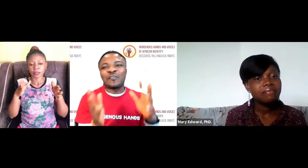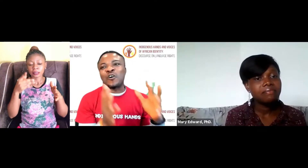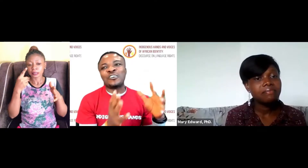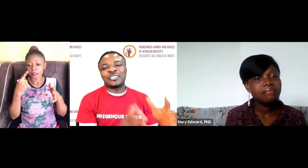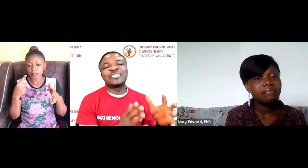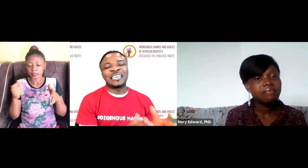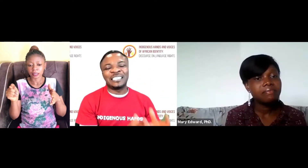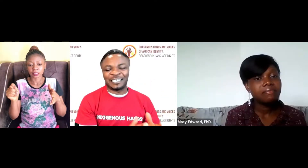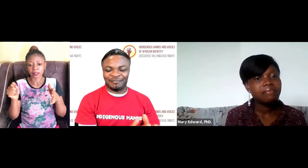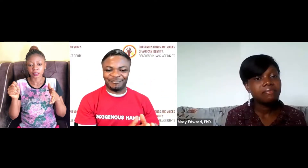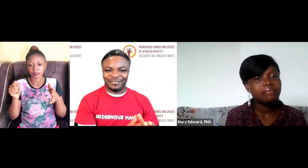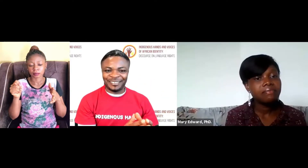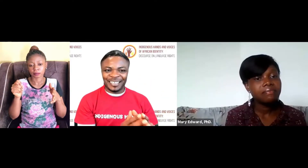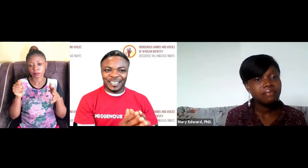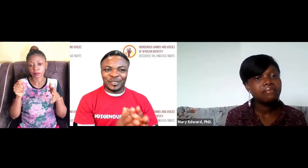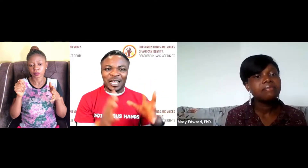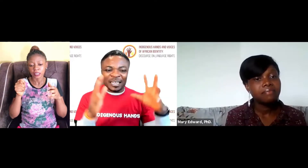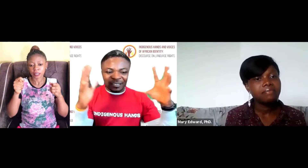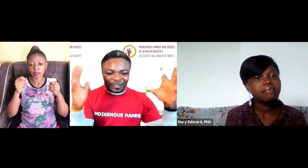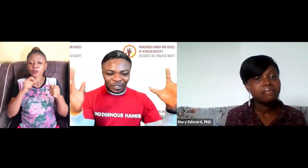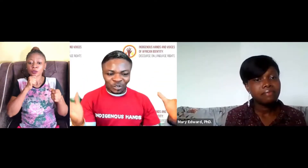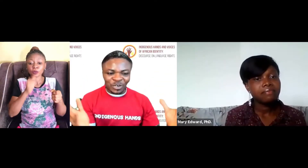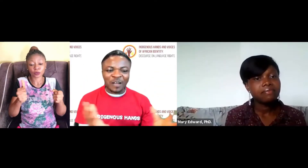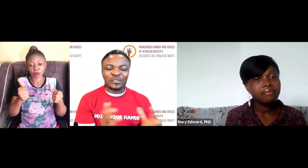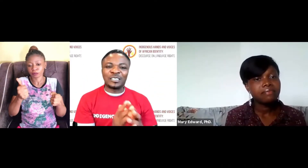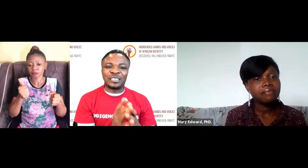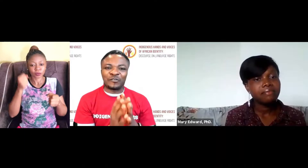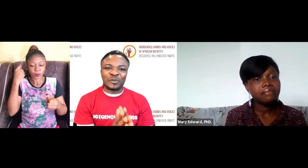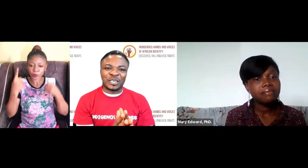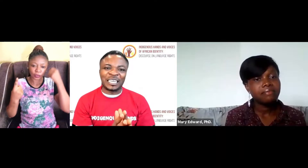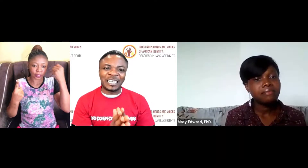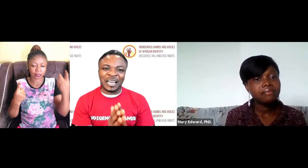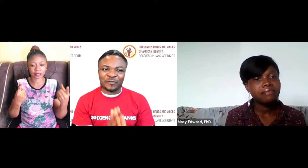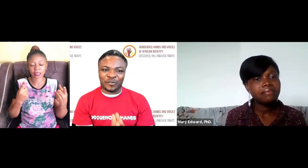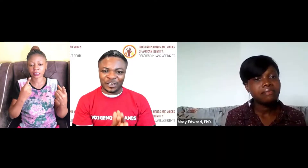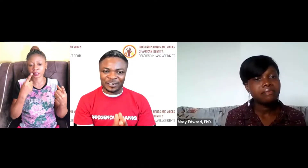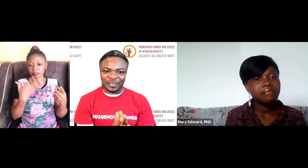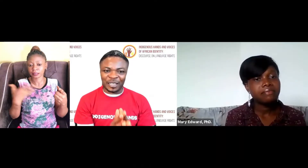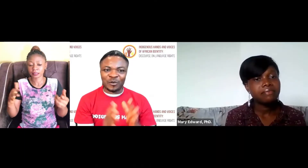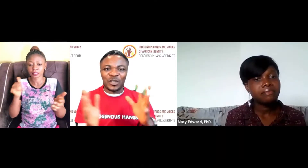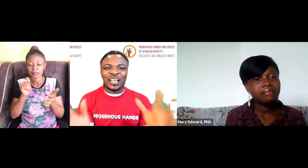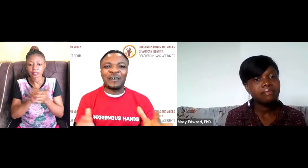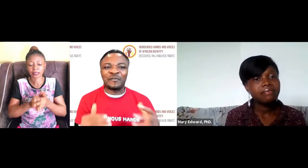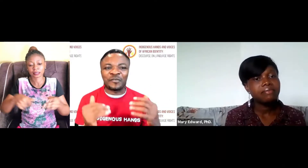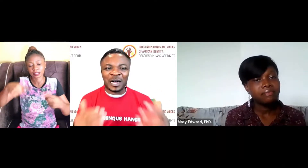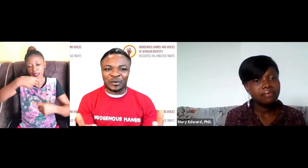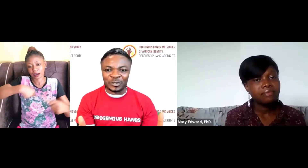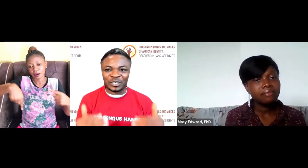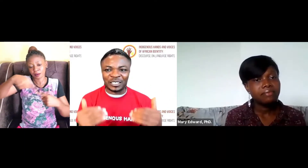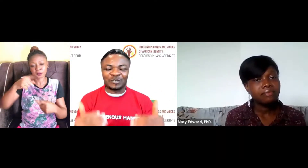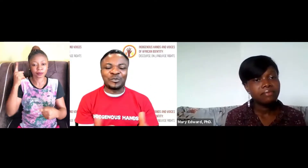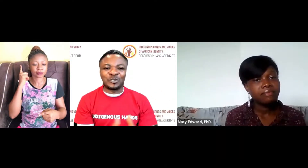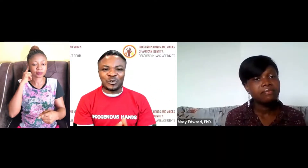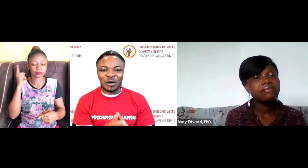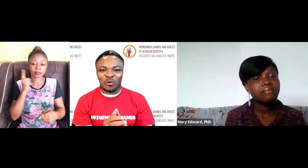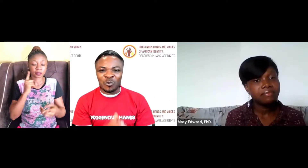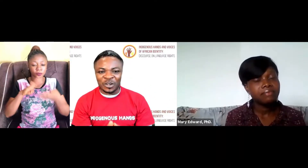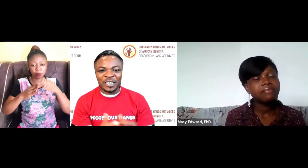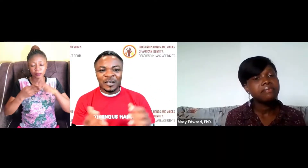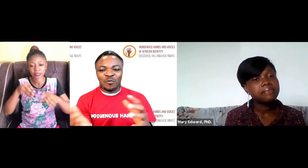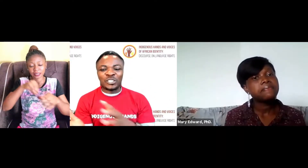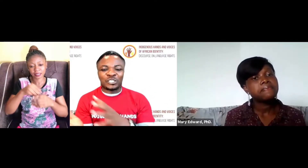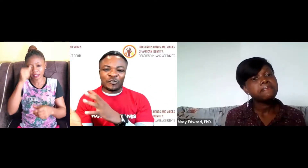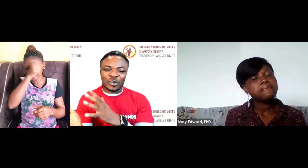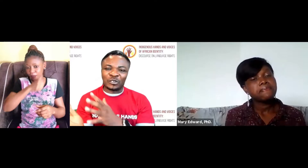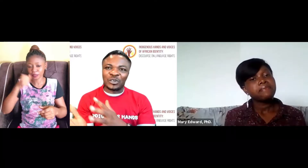the lack of understanding that surrounds the deaf community in Africa that we have found since we've been doing our